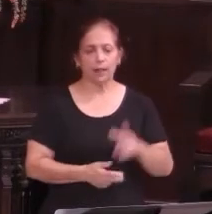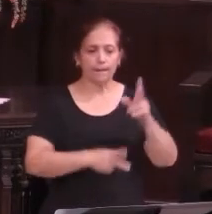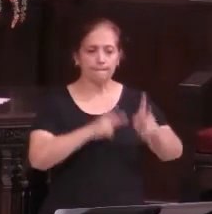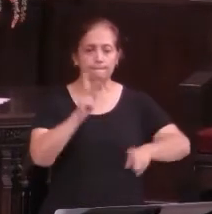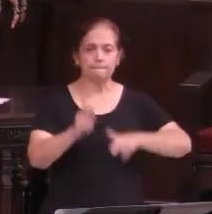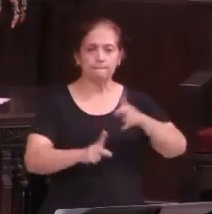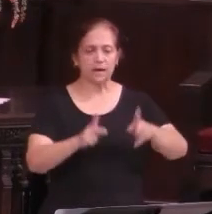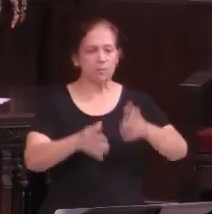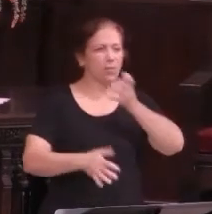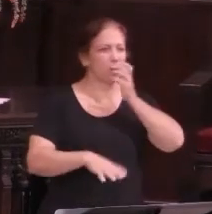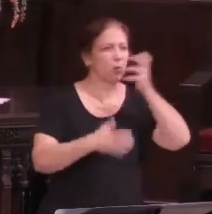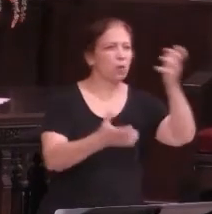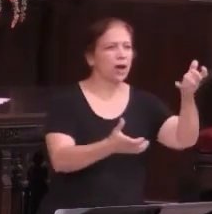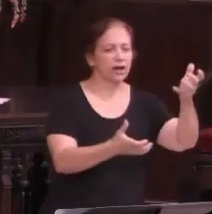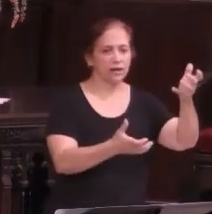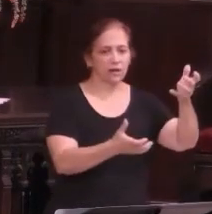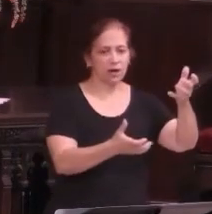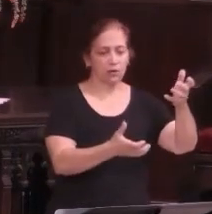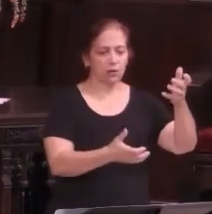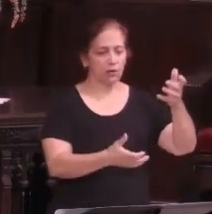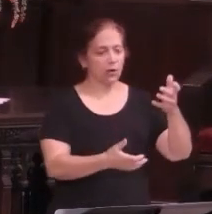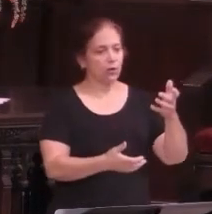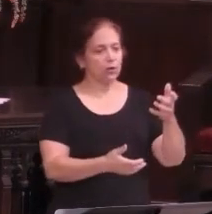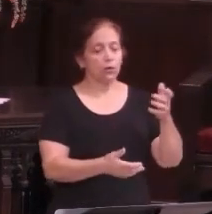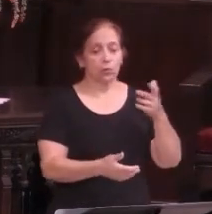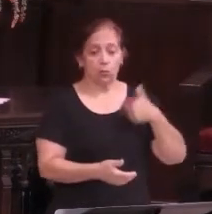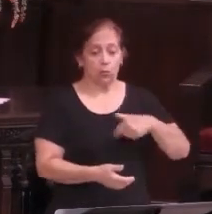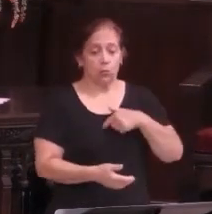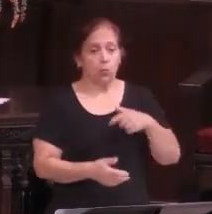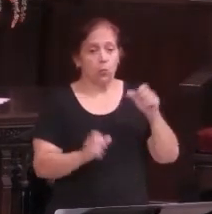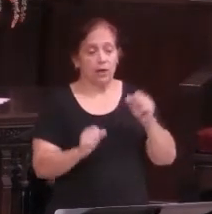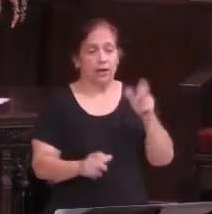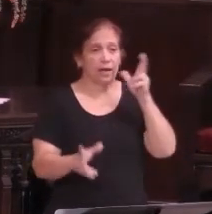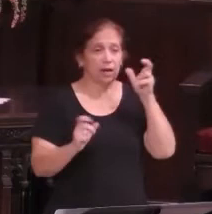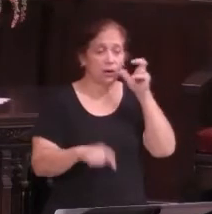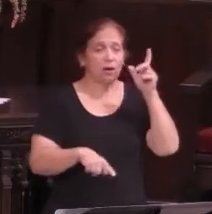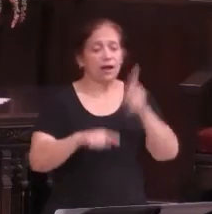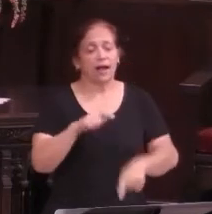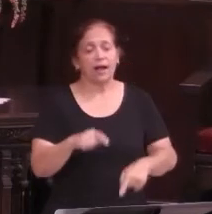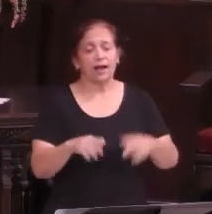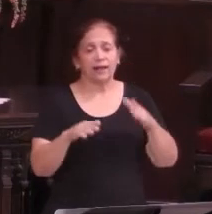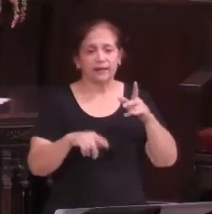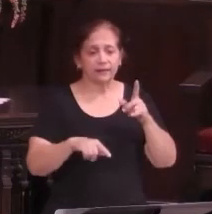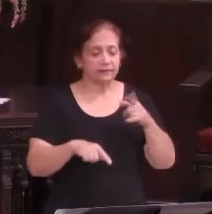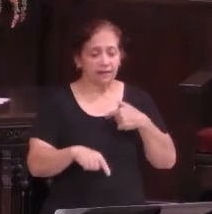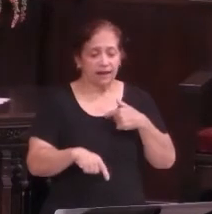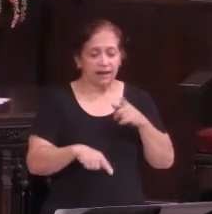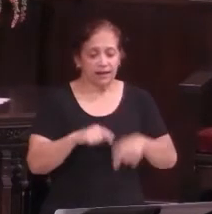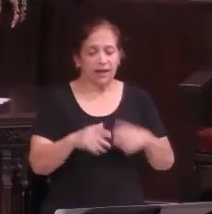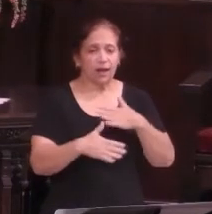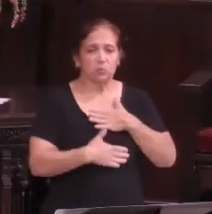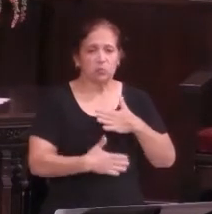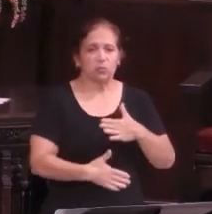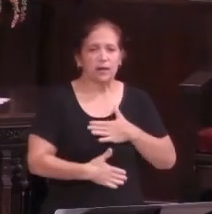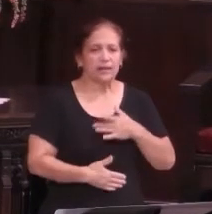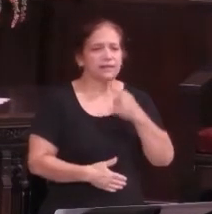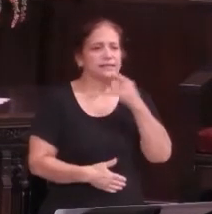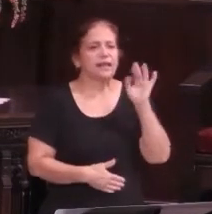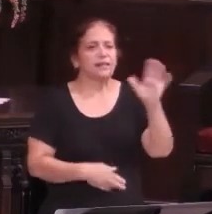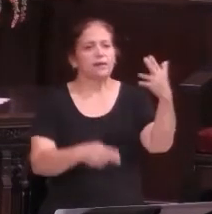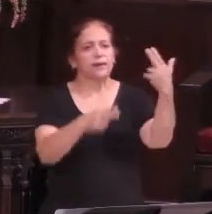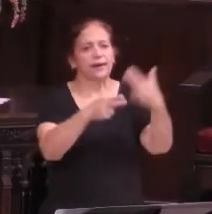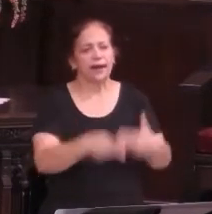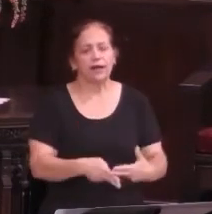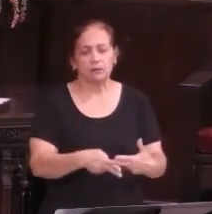People are crying out. We hear it. I can't breathe. Say their